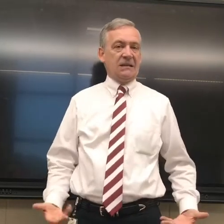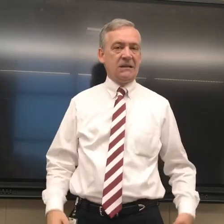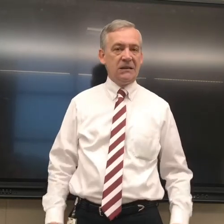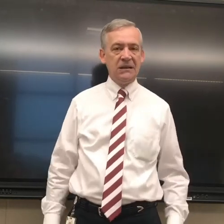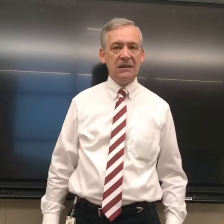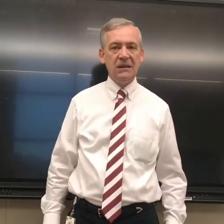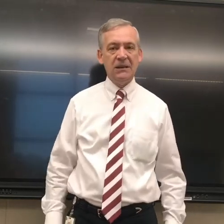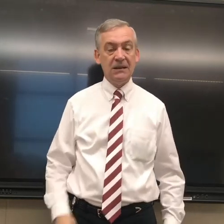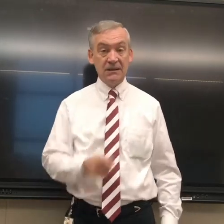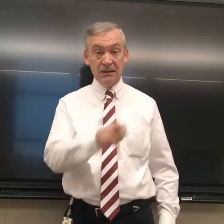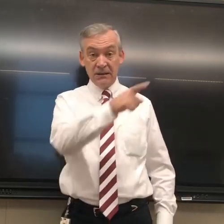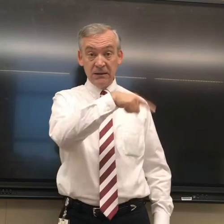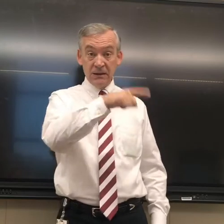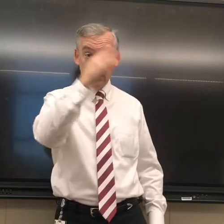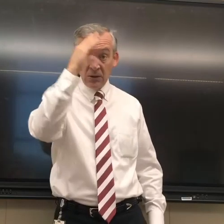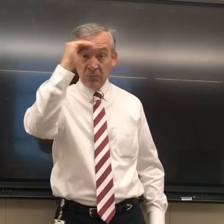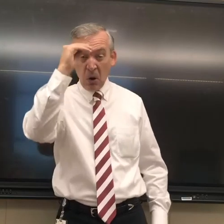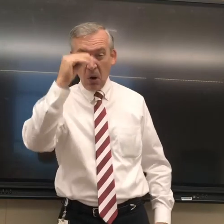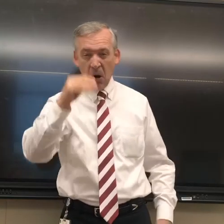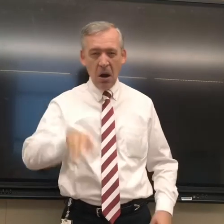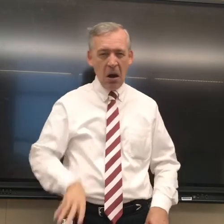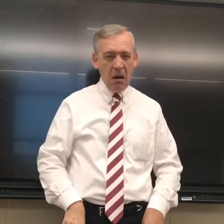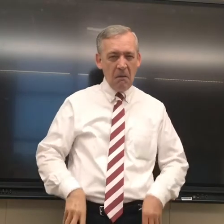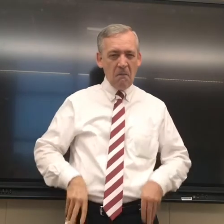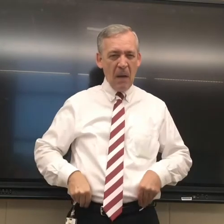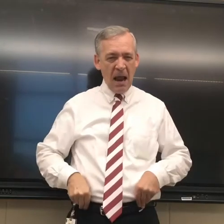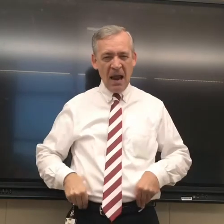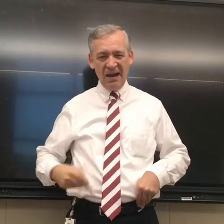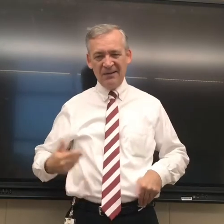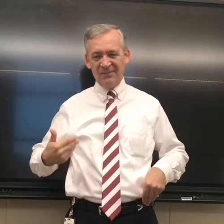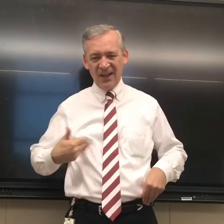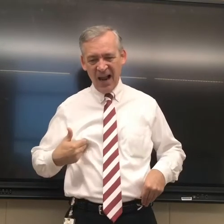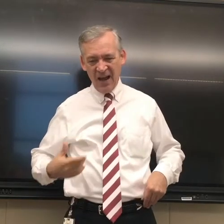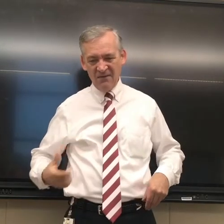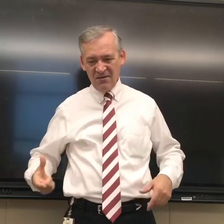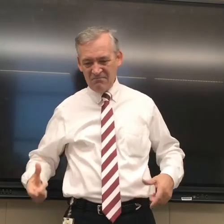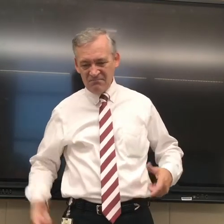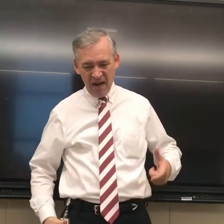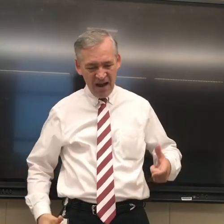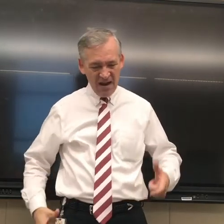The boys in patchy pants, their sweaty brown chests gleaming in the hot sun.